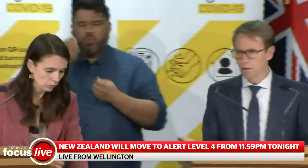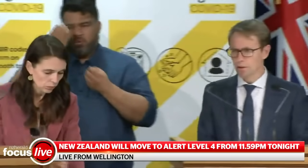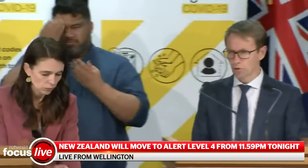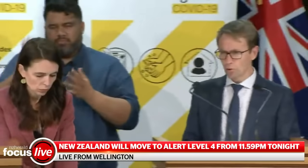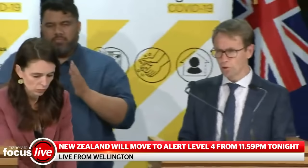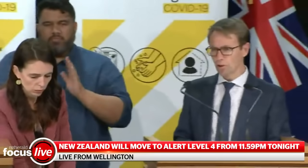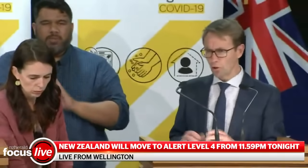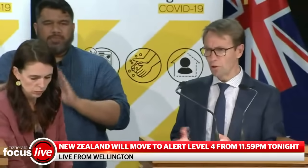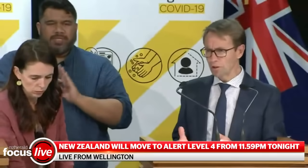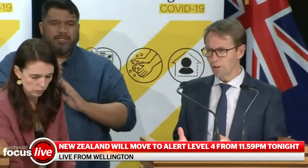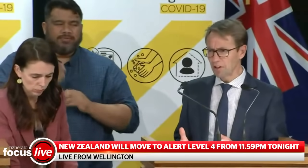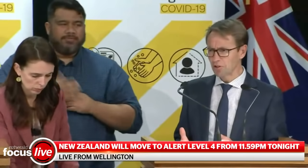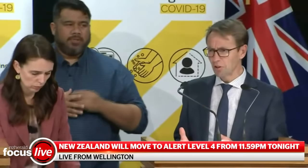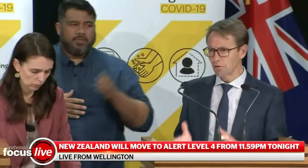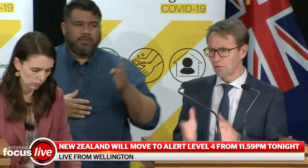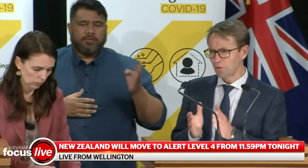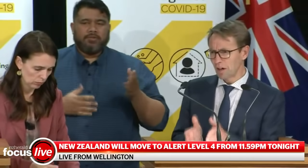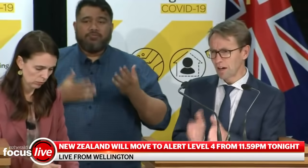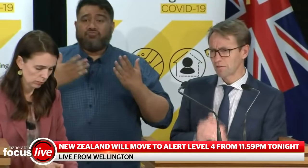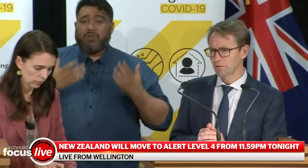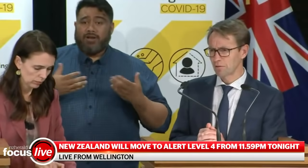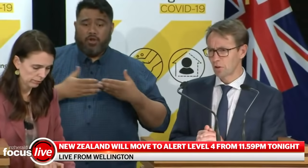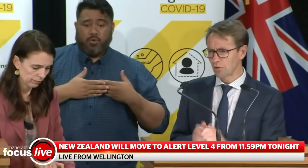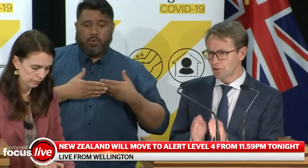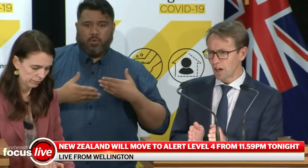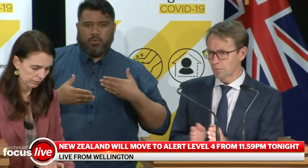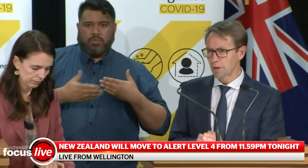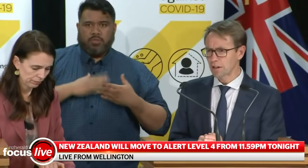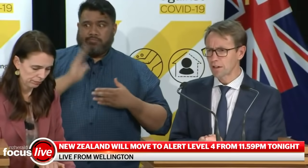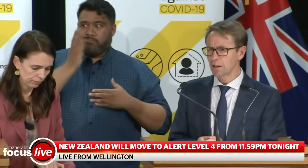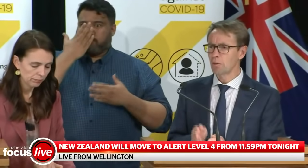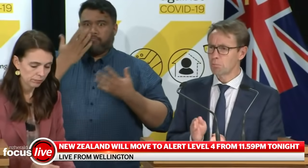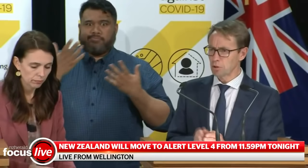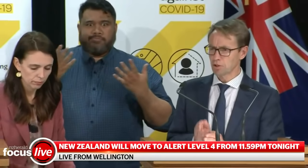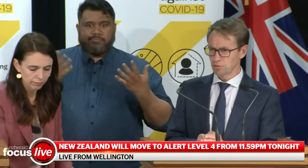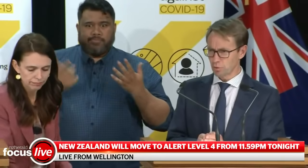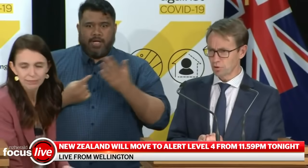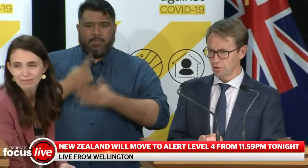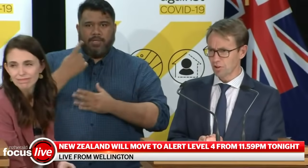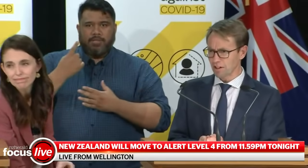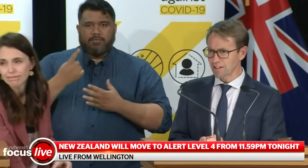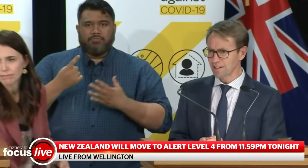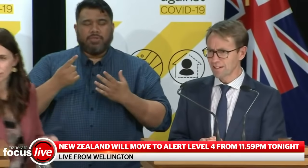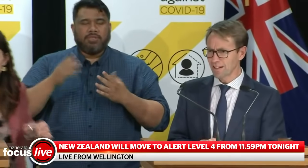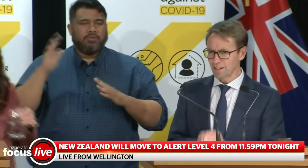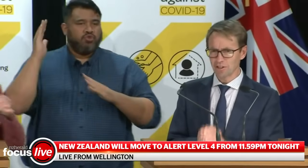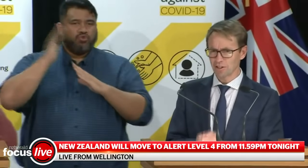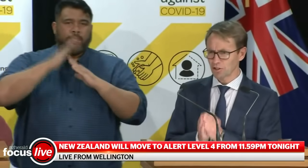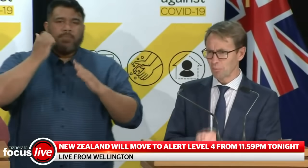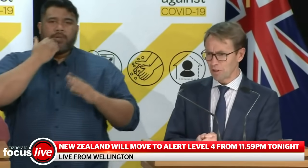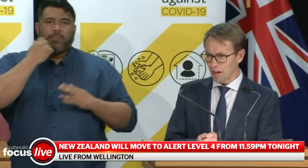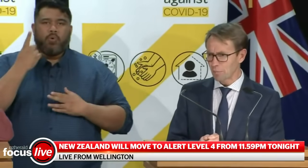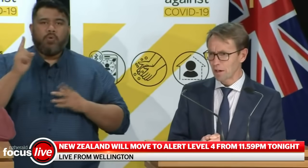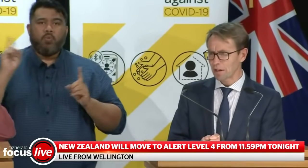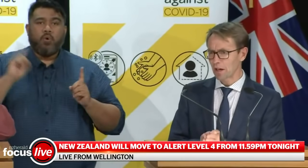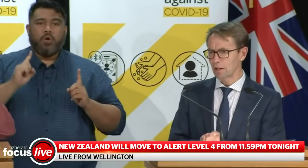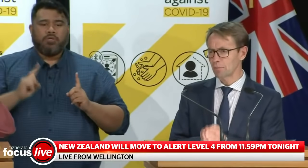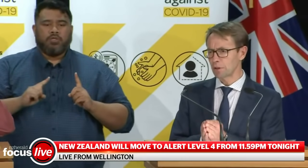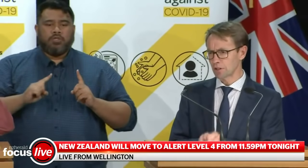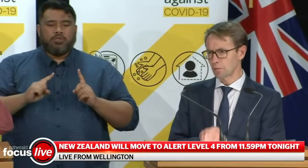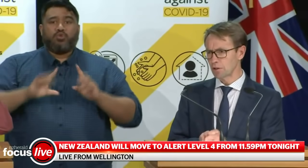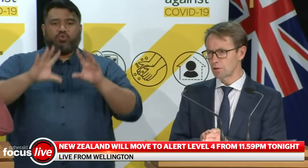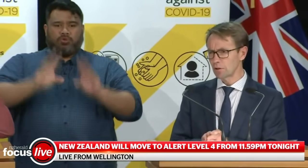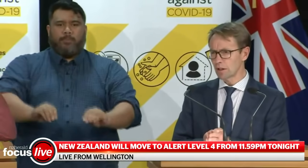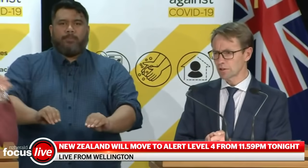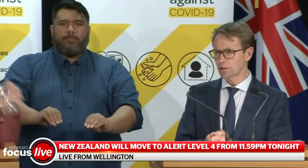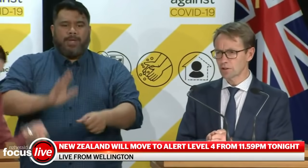that, in, of course, this early phase of this outbreak, the most important thing is to stop the outbreak, and the